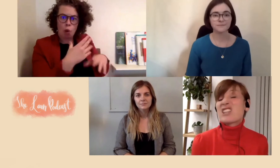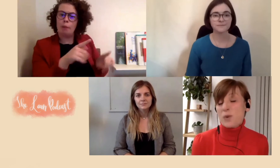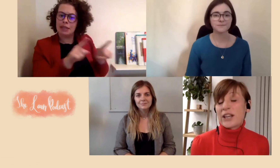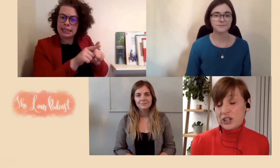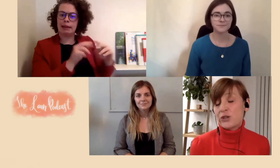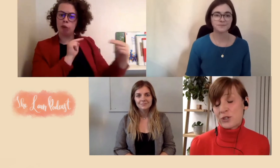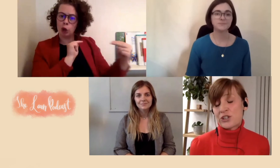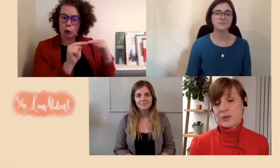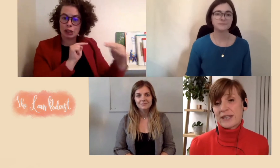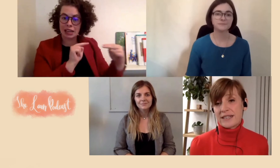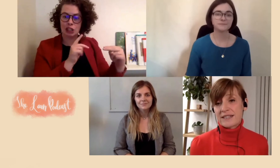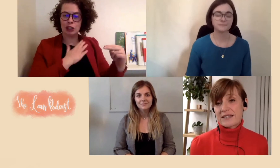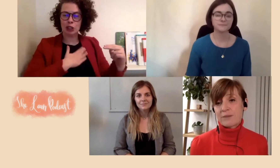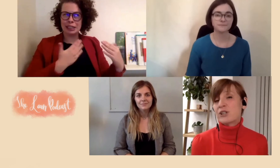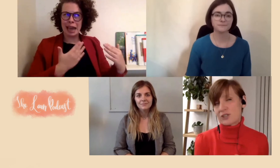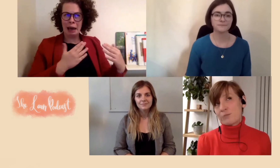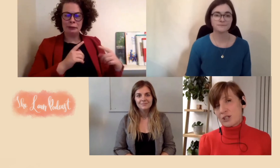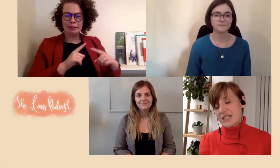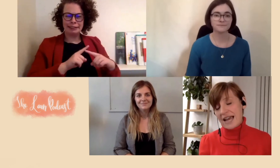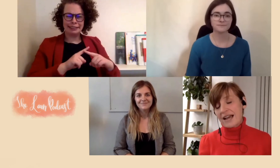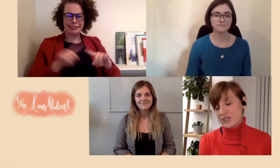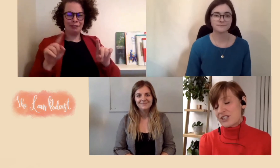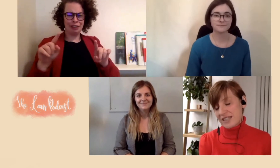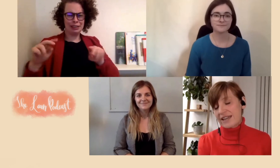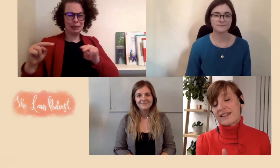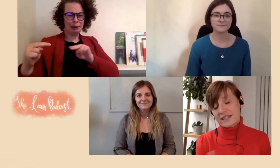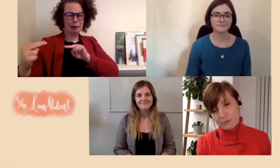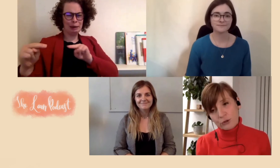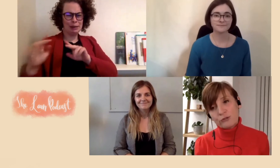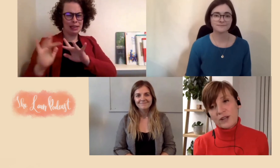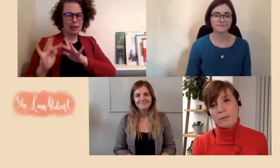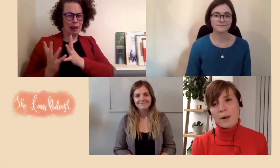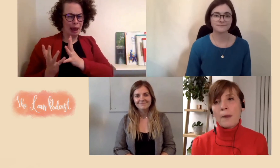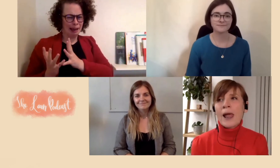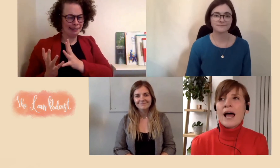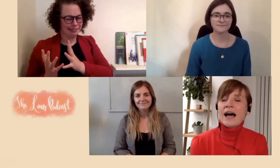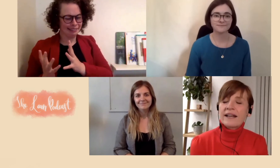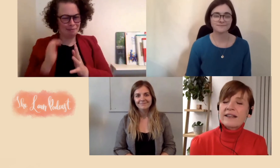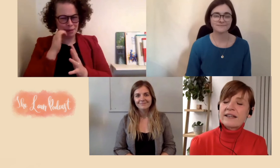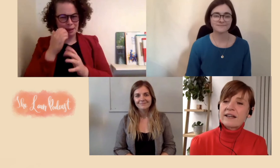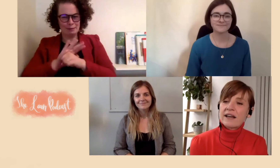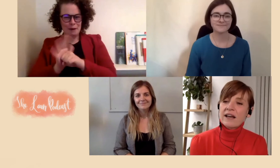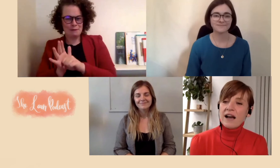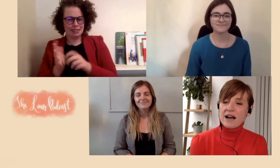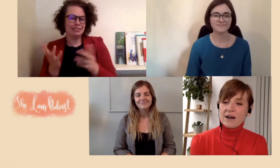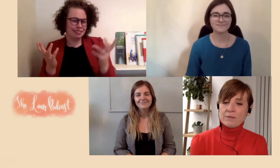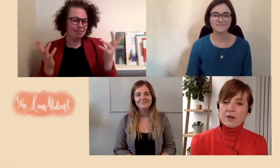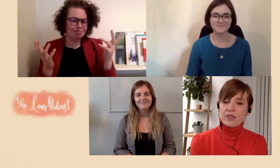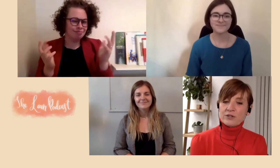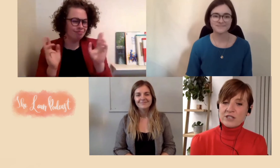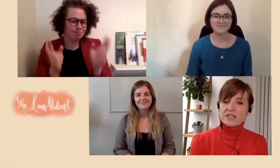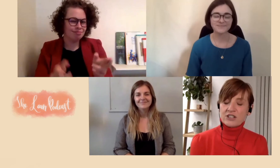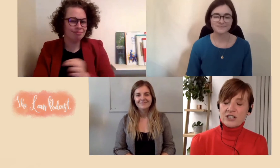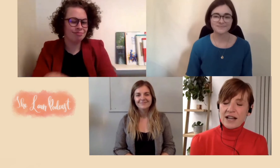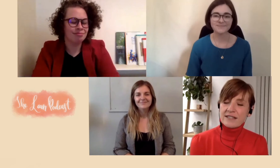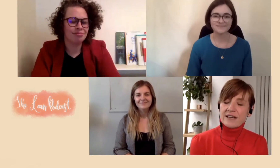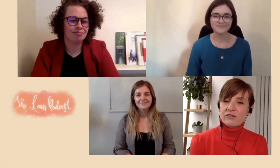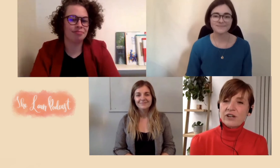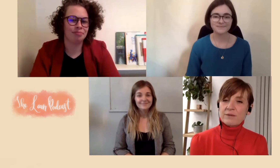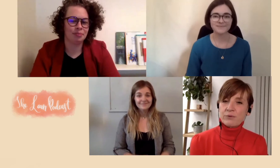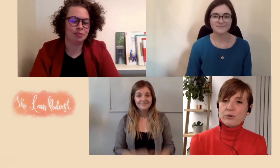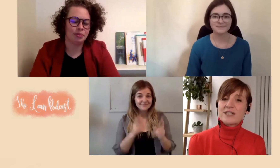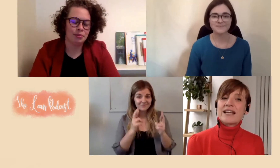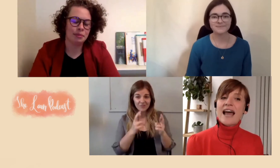we all now have to deal with, you know? Yeah, absolutely. And I think having those discussions is